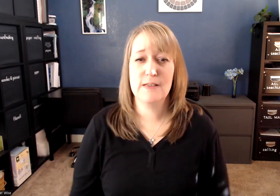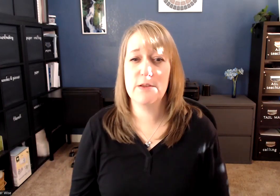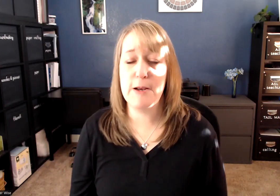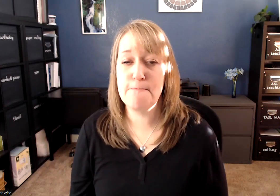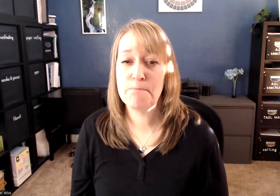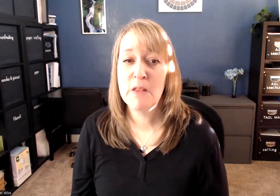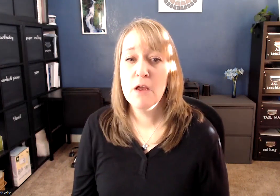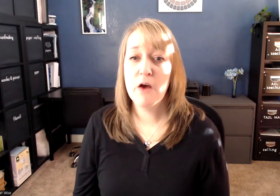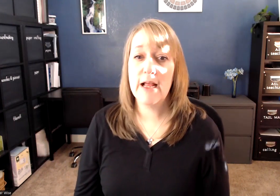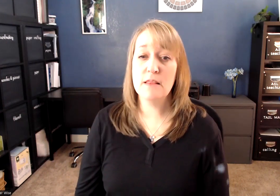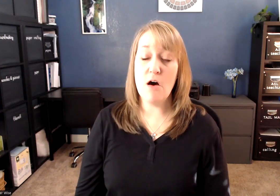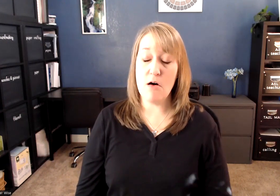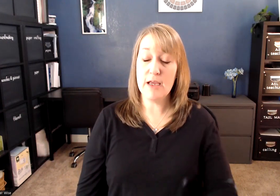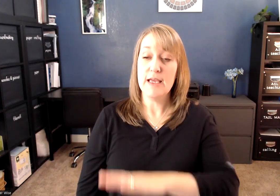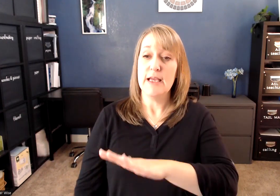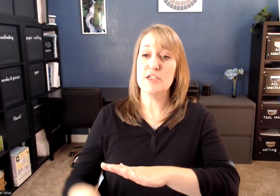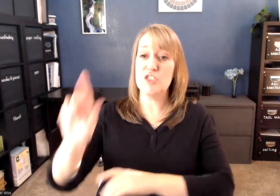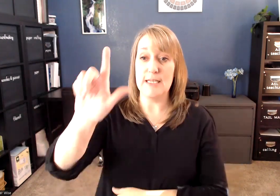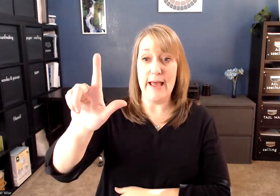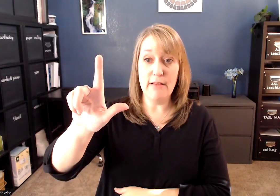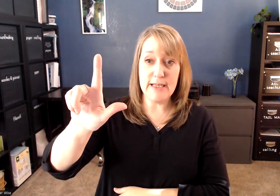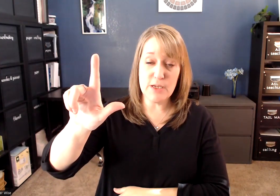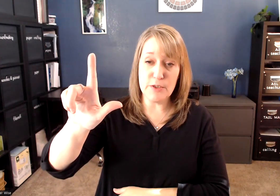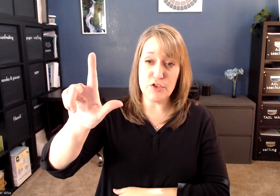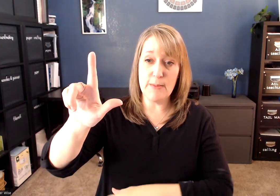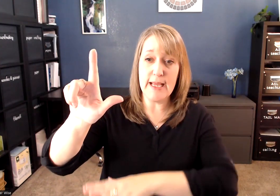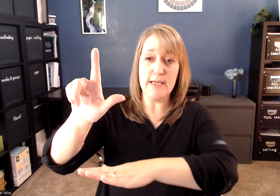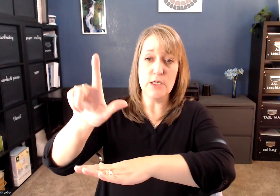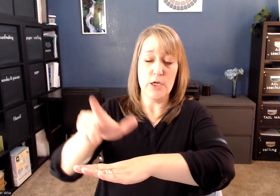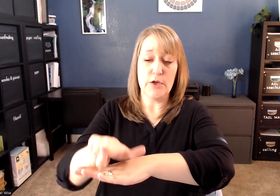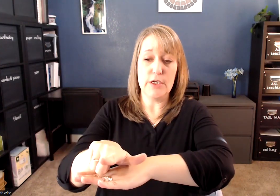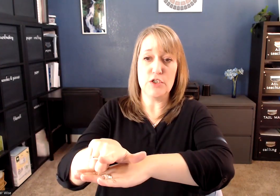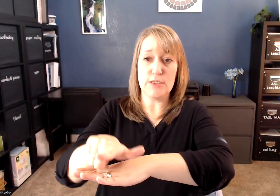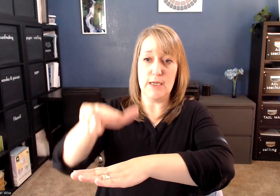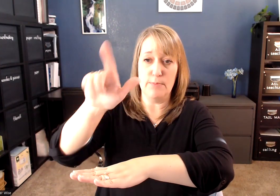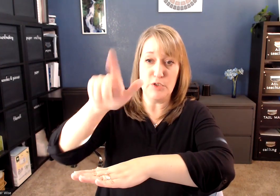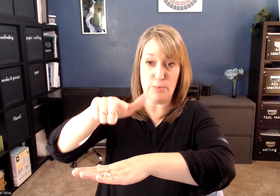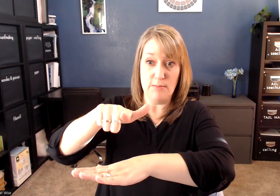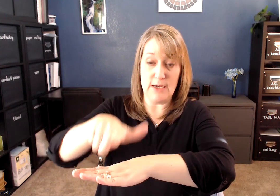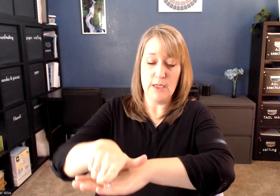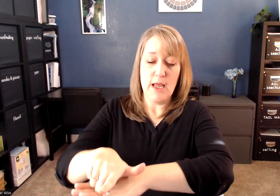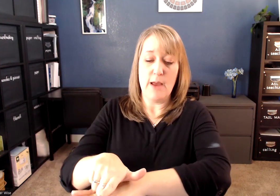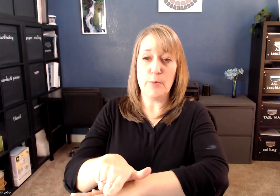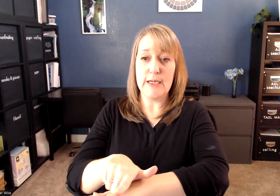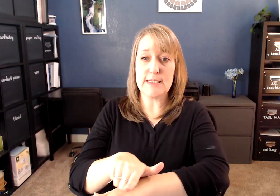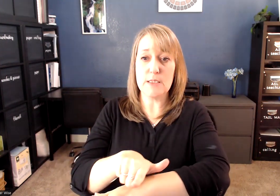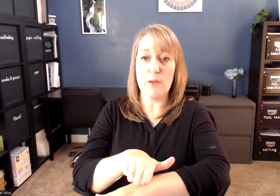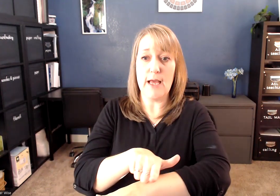Either one. All right, long is just an L hand shape on your dominant hand. You're going to just put your palm down and bring it slowly